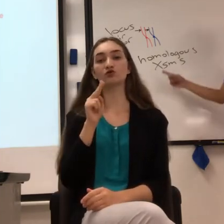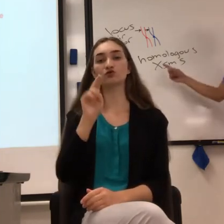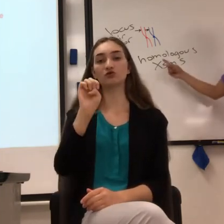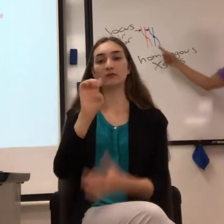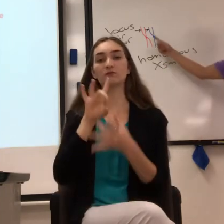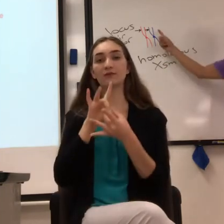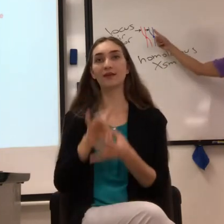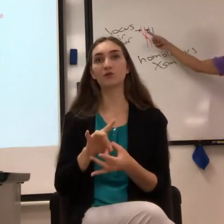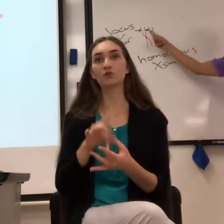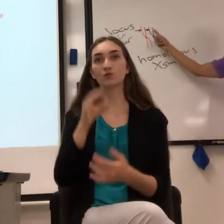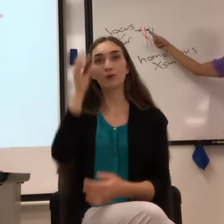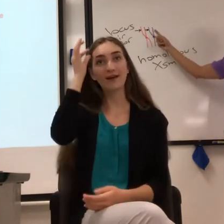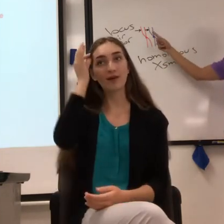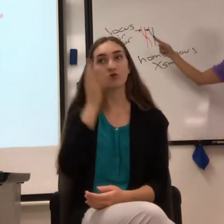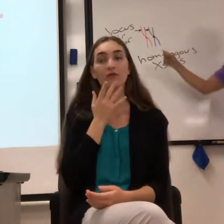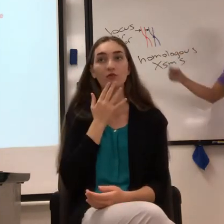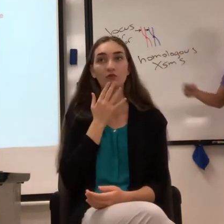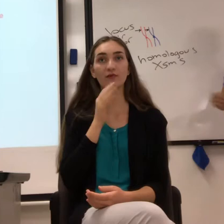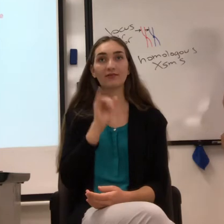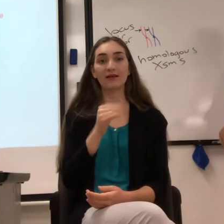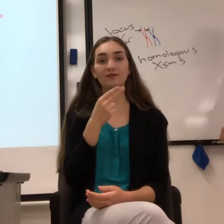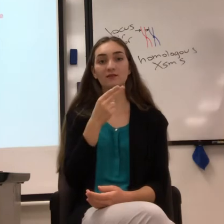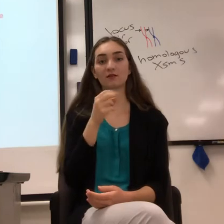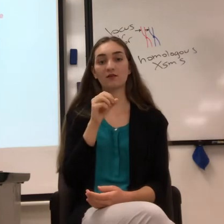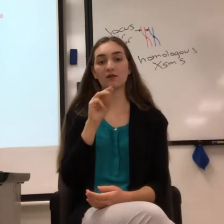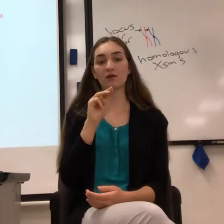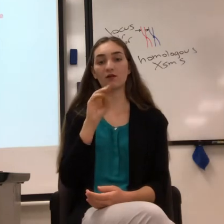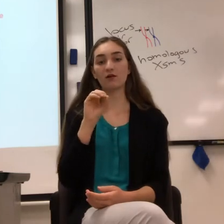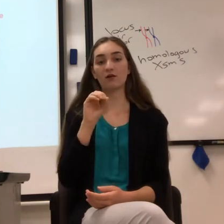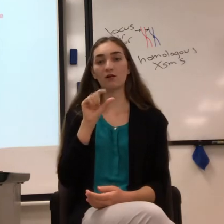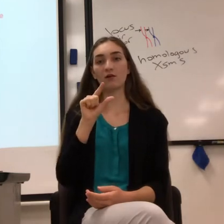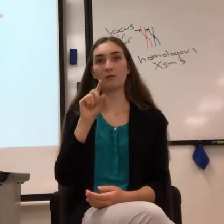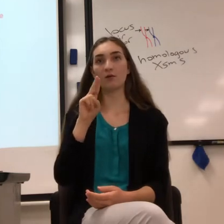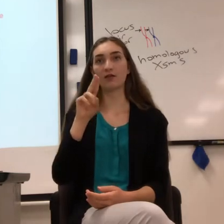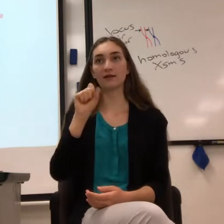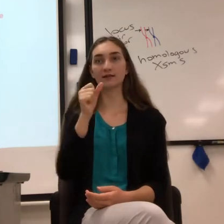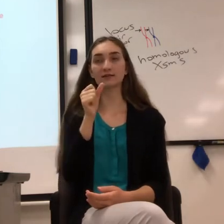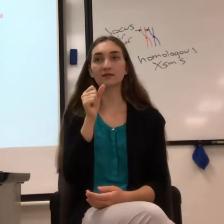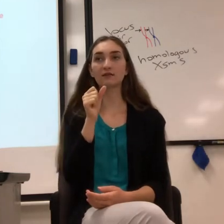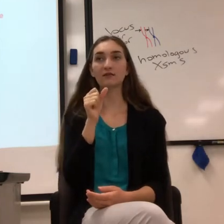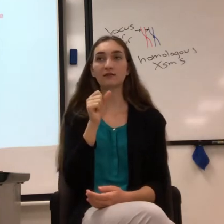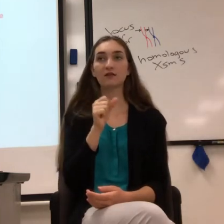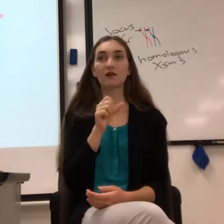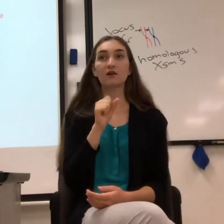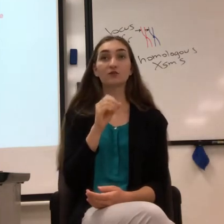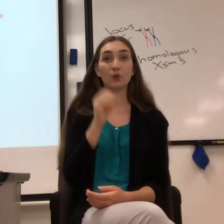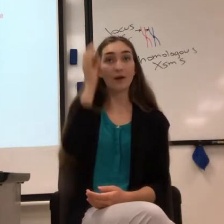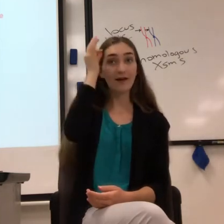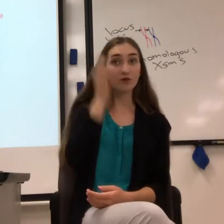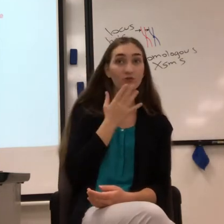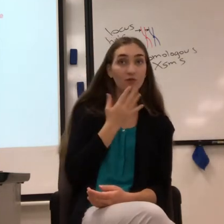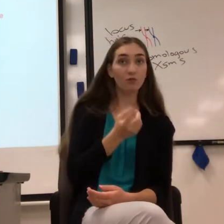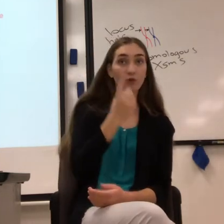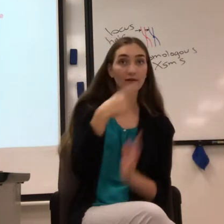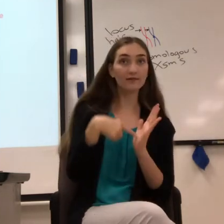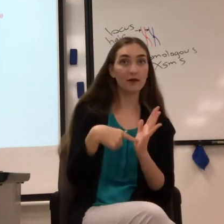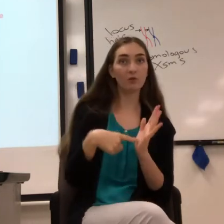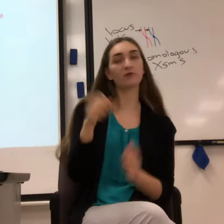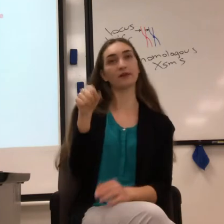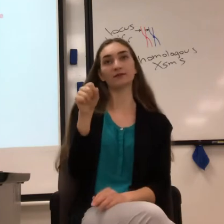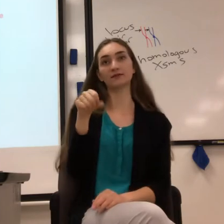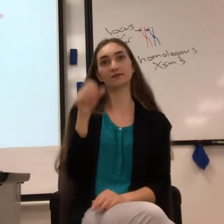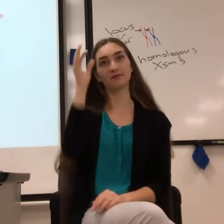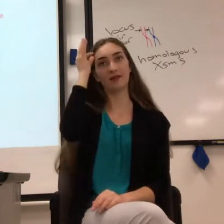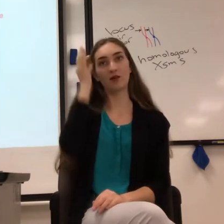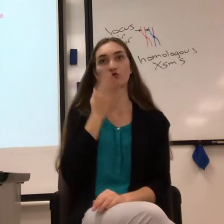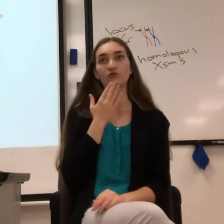Yeah, is homologous. Oh, is that like just is hair color one of the examples? Or yeah, just an example. Yeah,